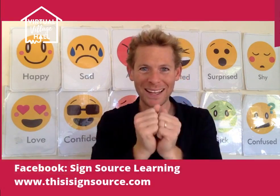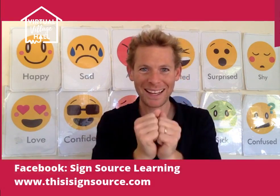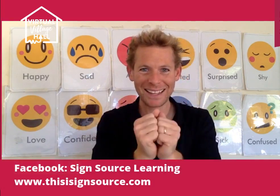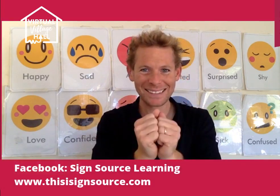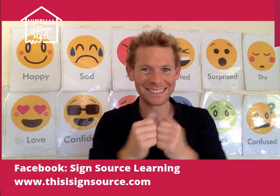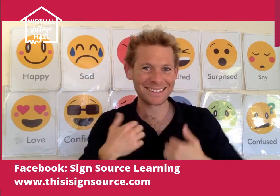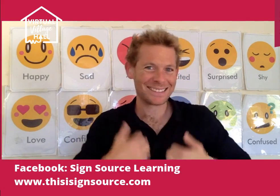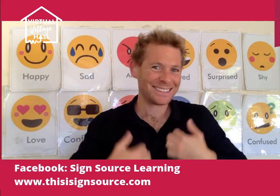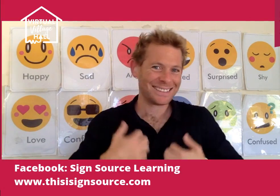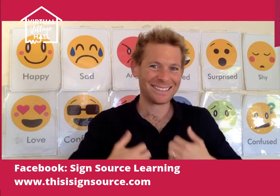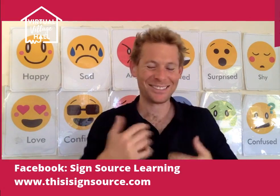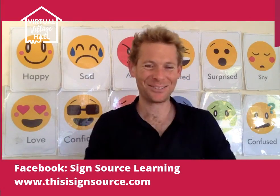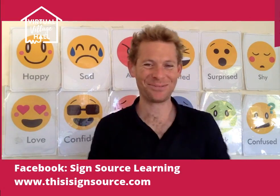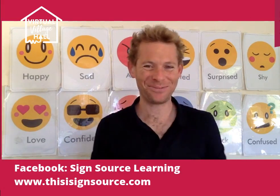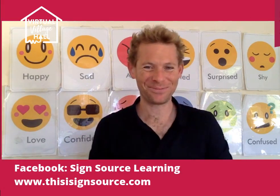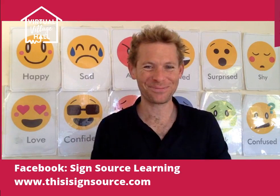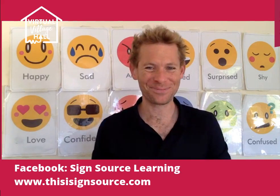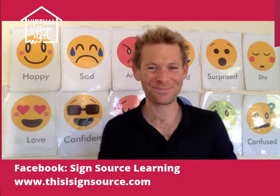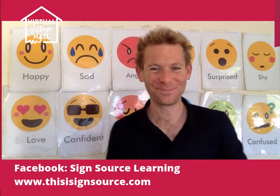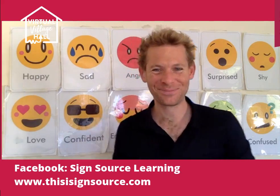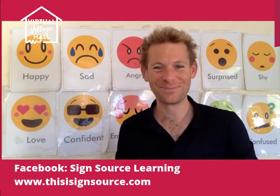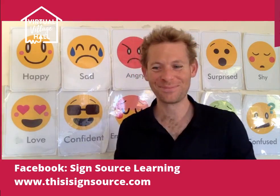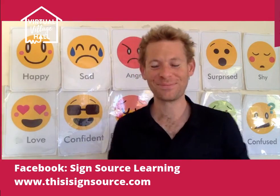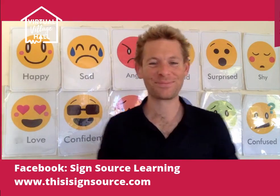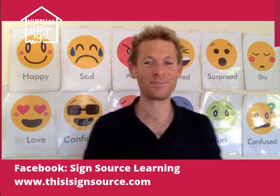I'm sure you're all looking forward to the weekend and you're all super excited.